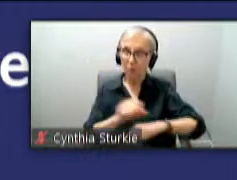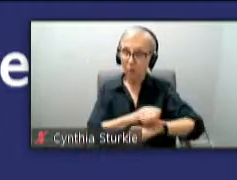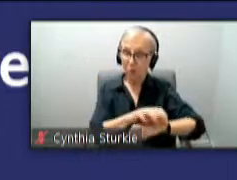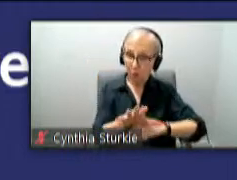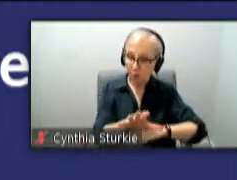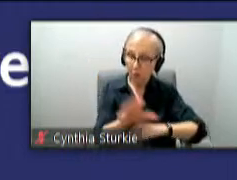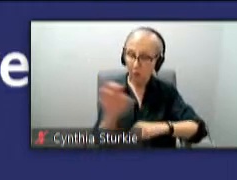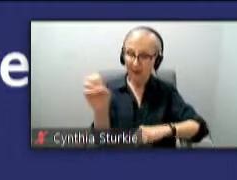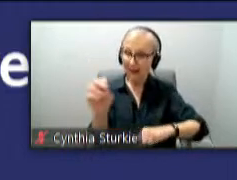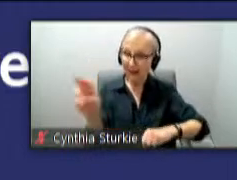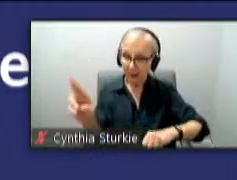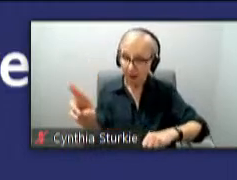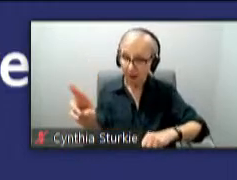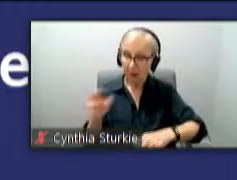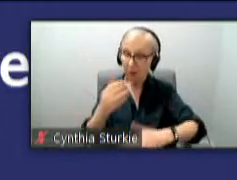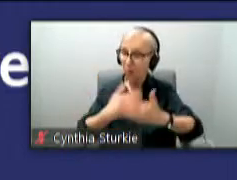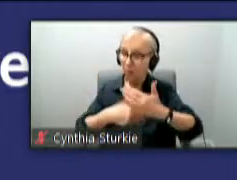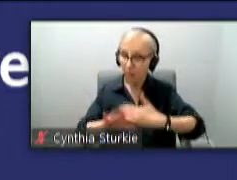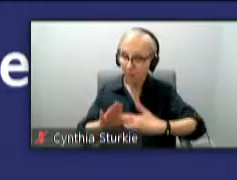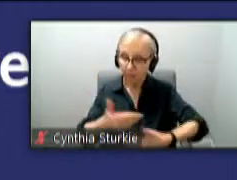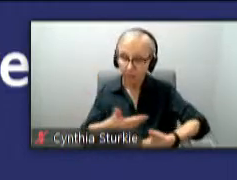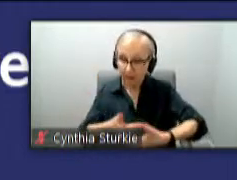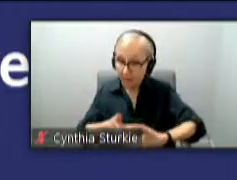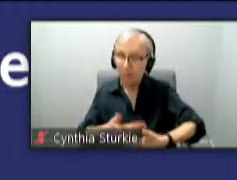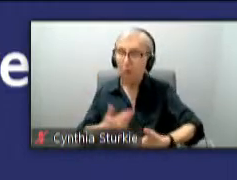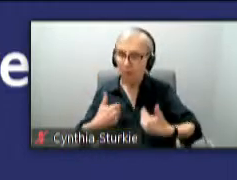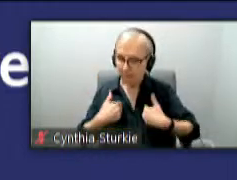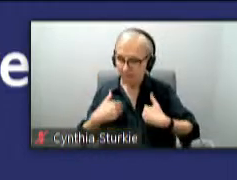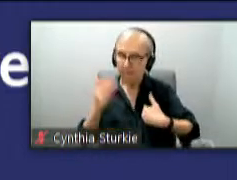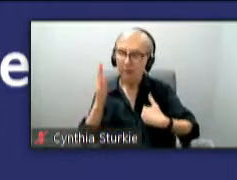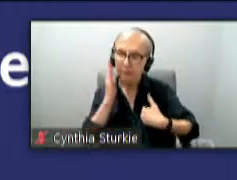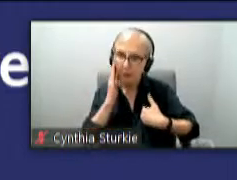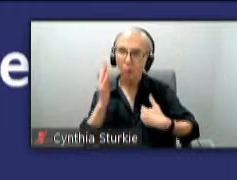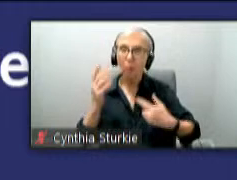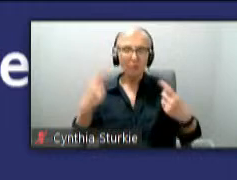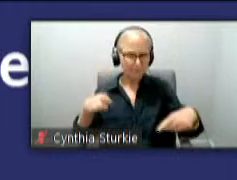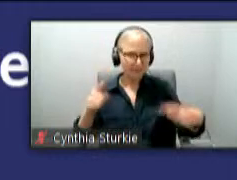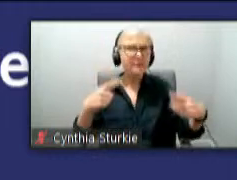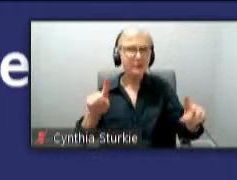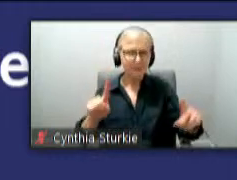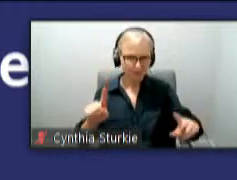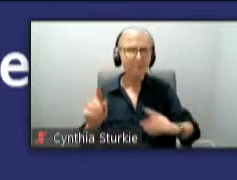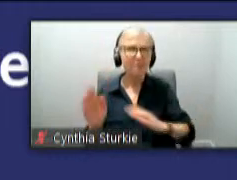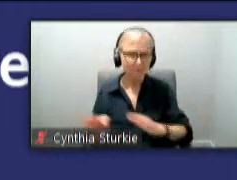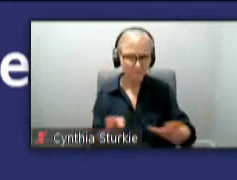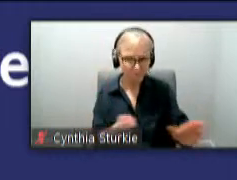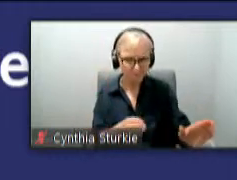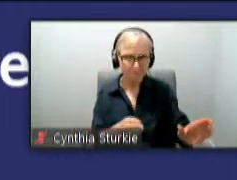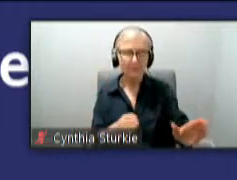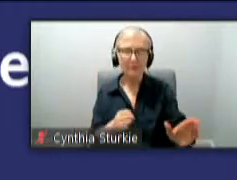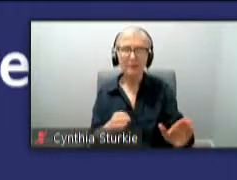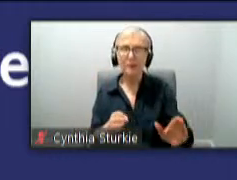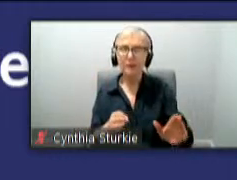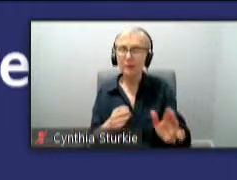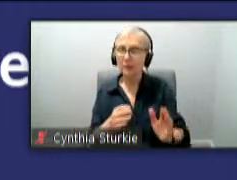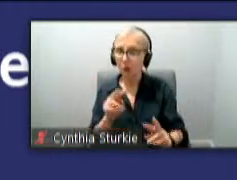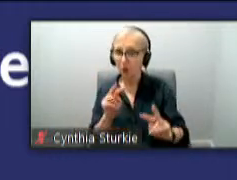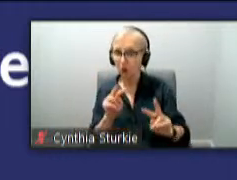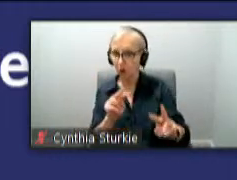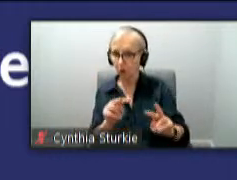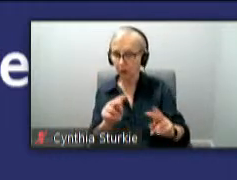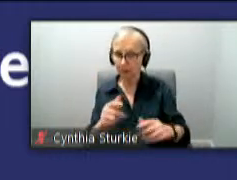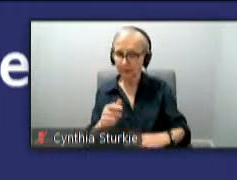or childbirth will have a bed. And we have been successful at this. Looking at this